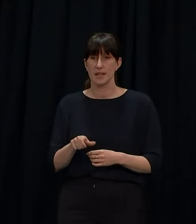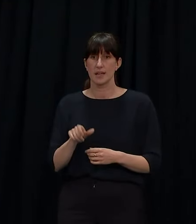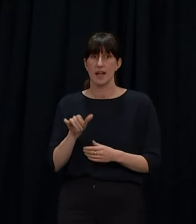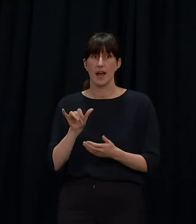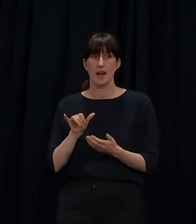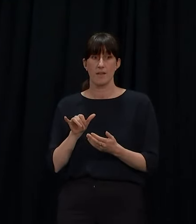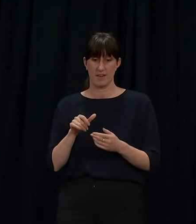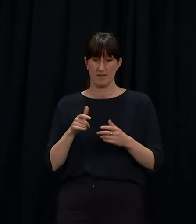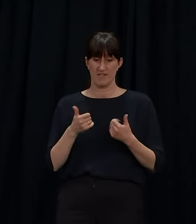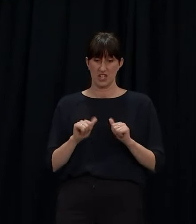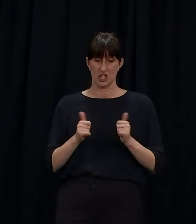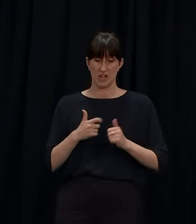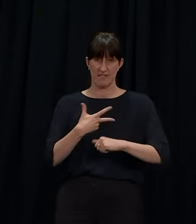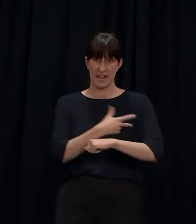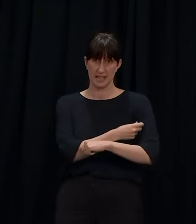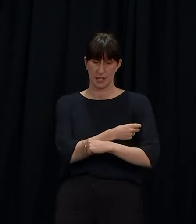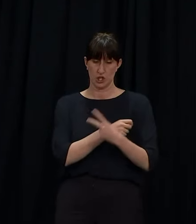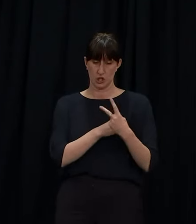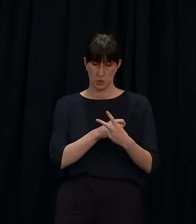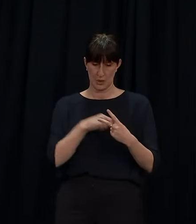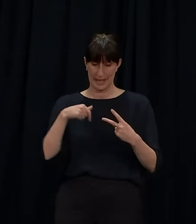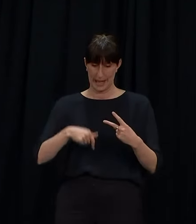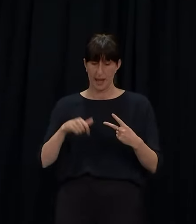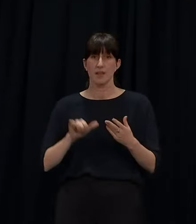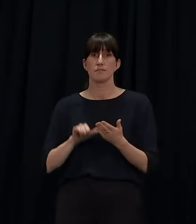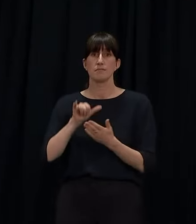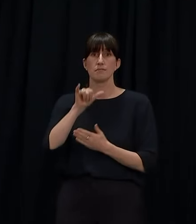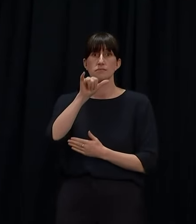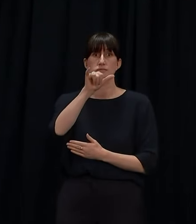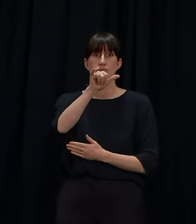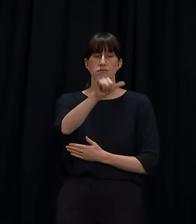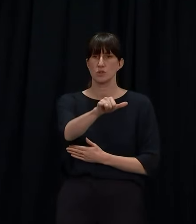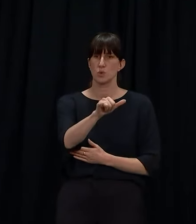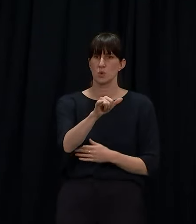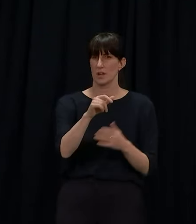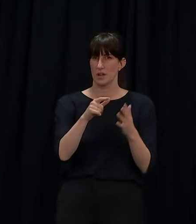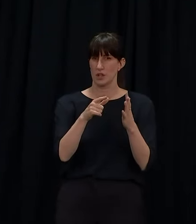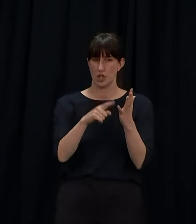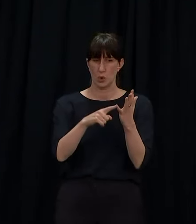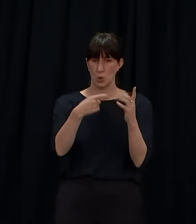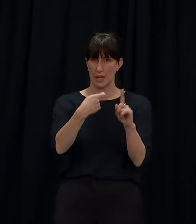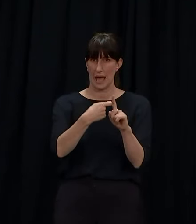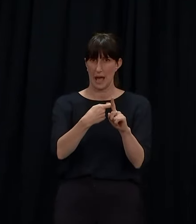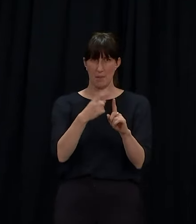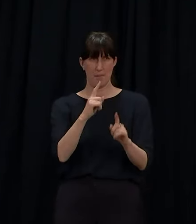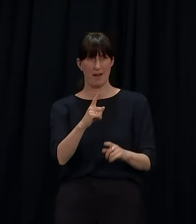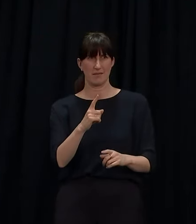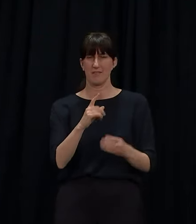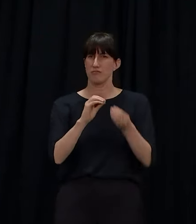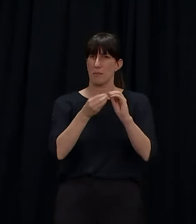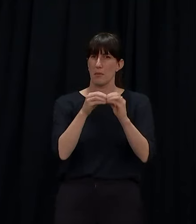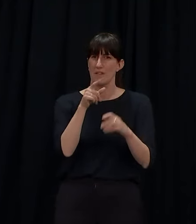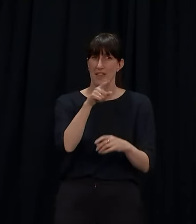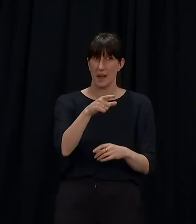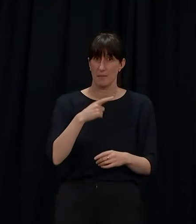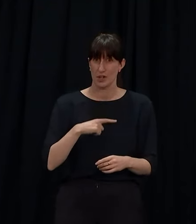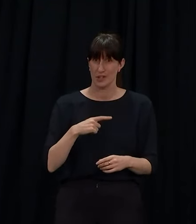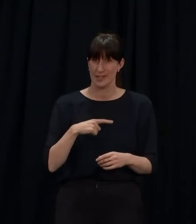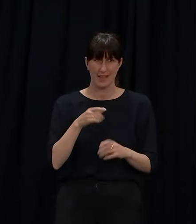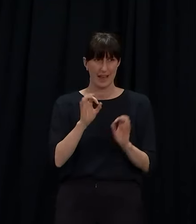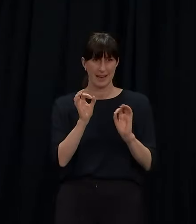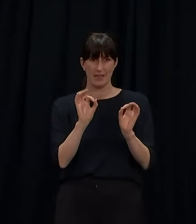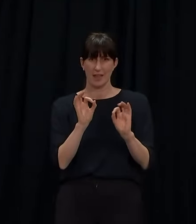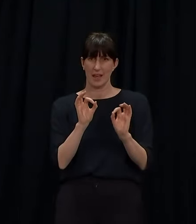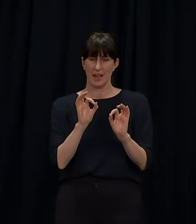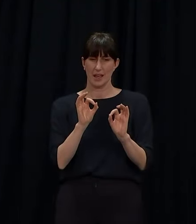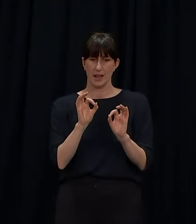because we just don't have the documents that are We do issue them. So at the moment we do issue them. The Ministry of Health has a manual process where they do